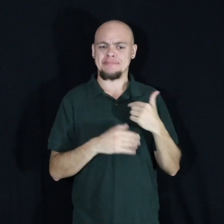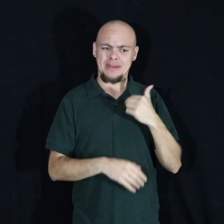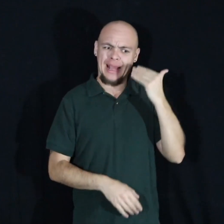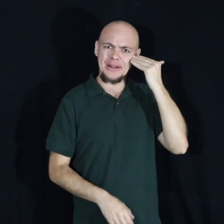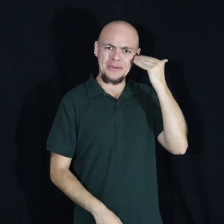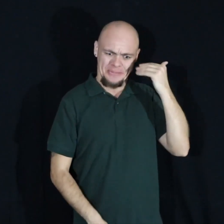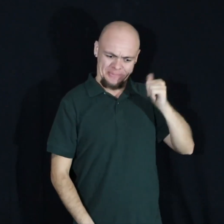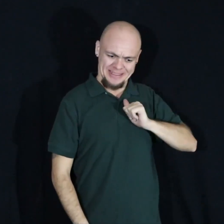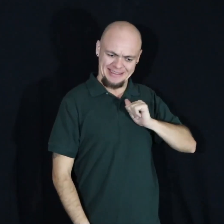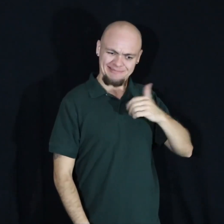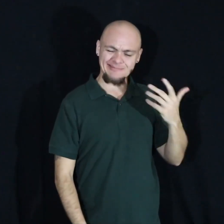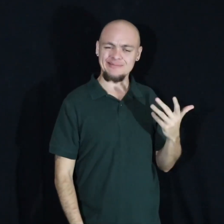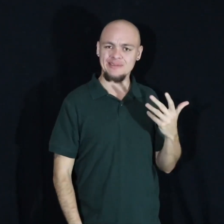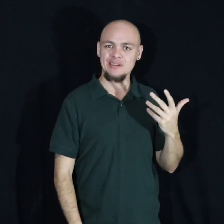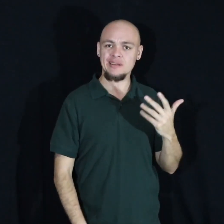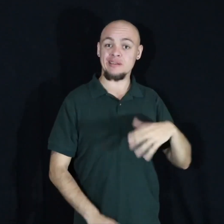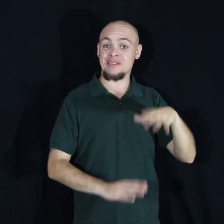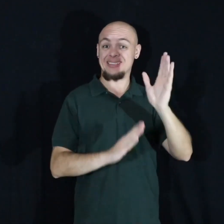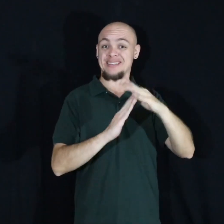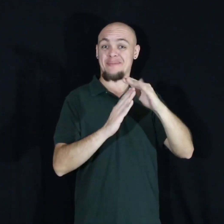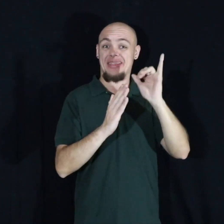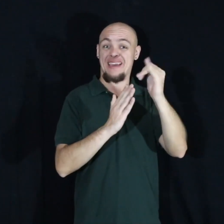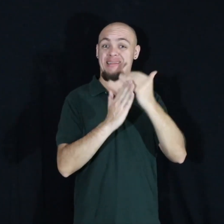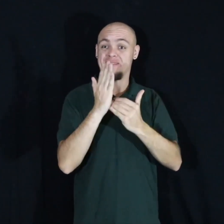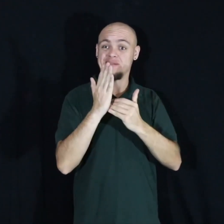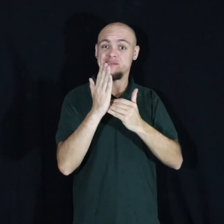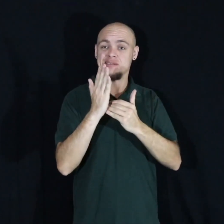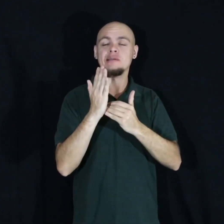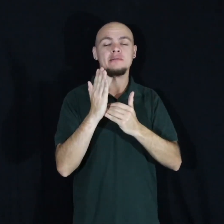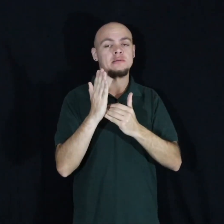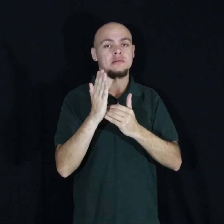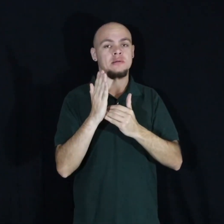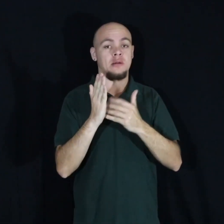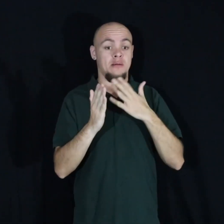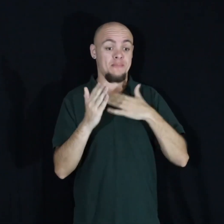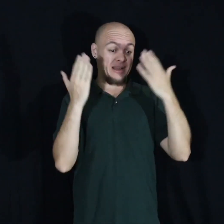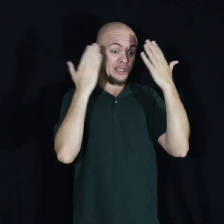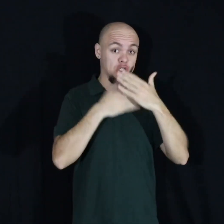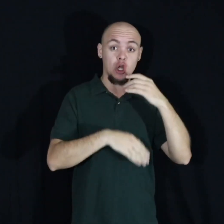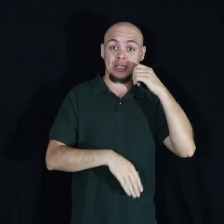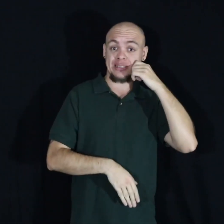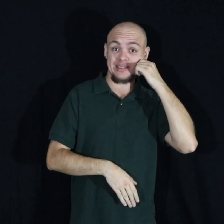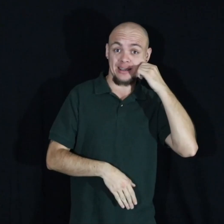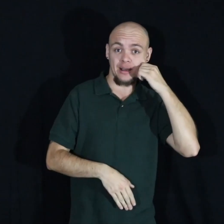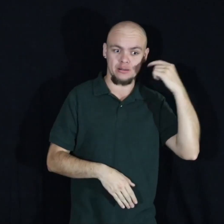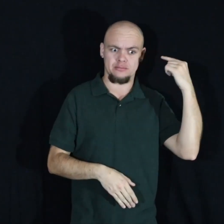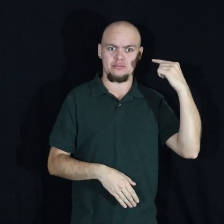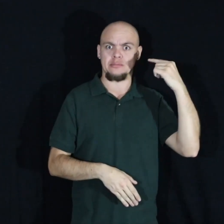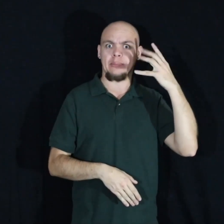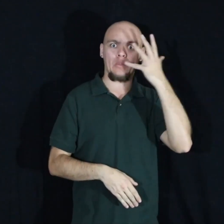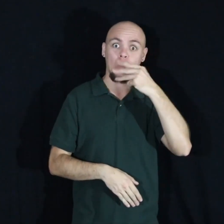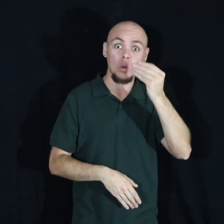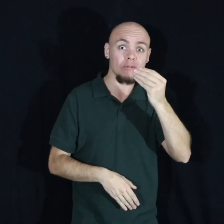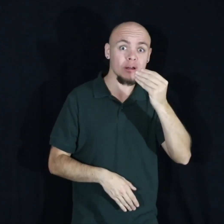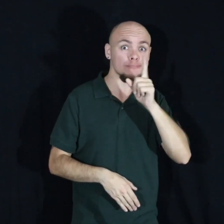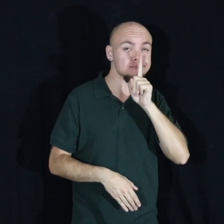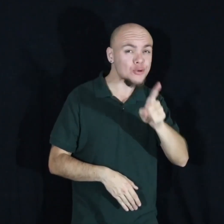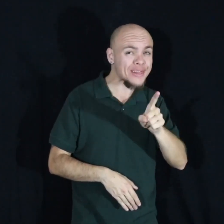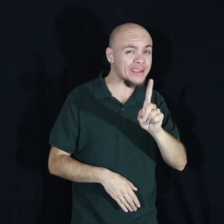myself. Near the top of that list was whether my dark skin was really beautiful.